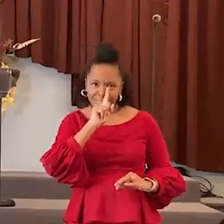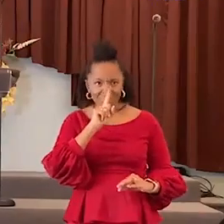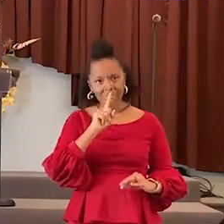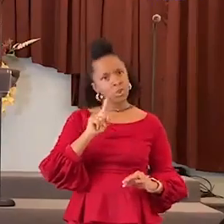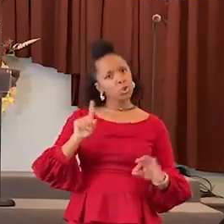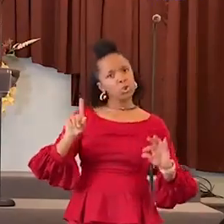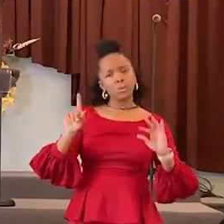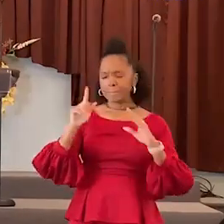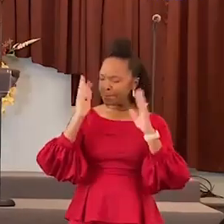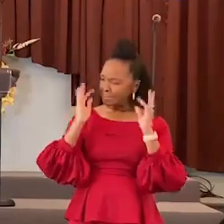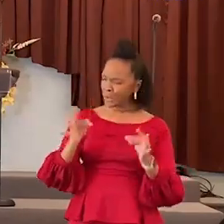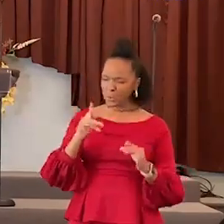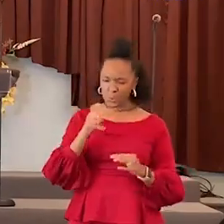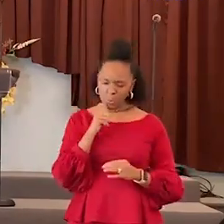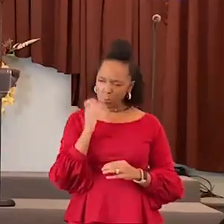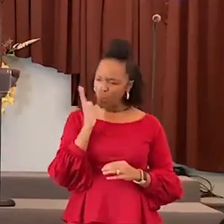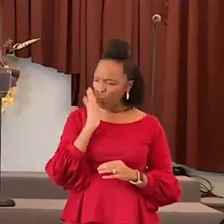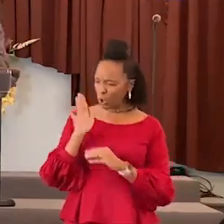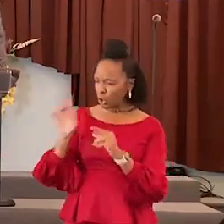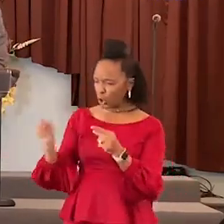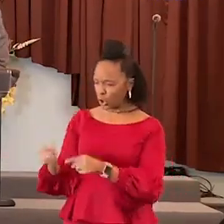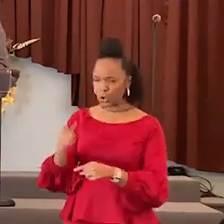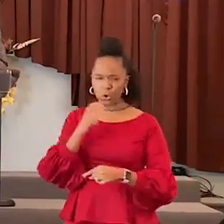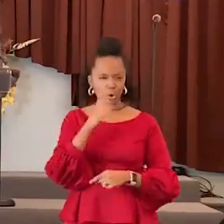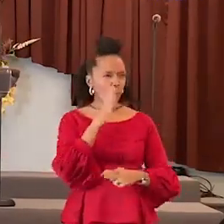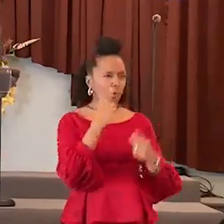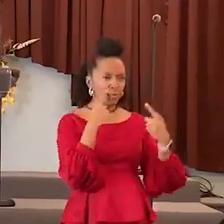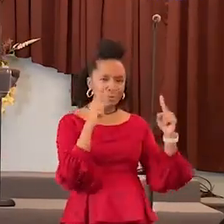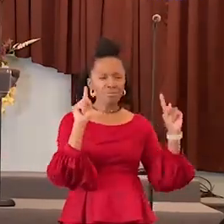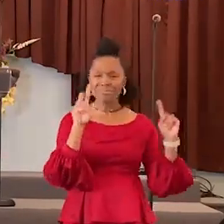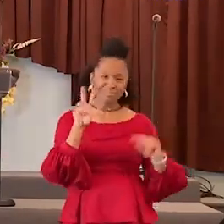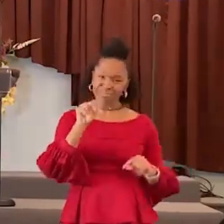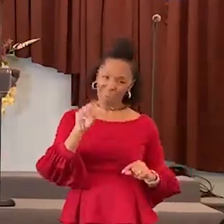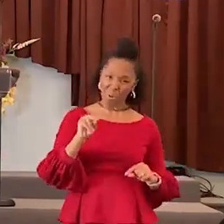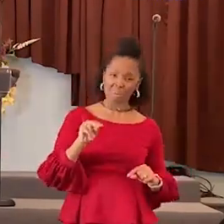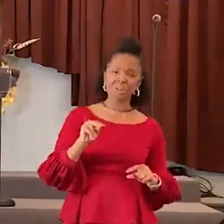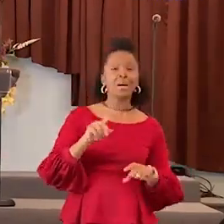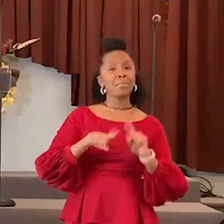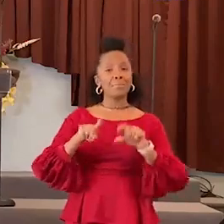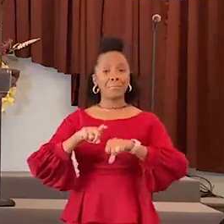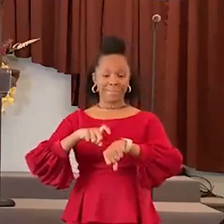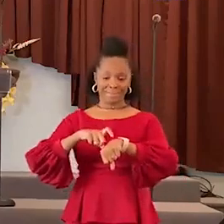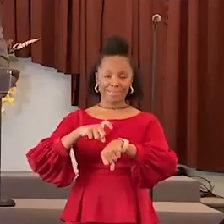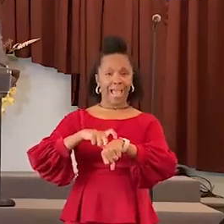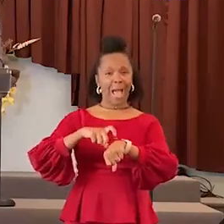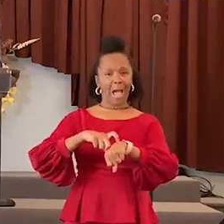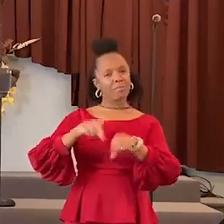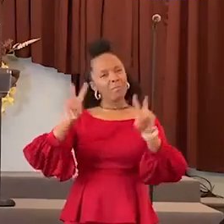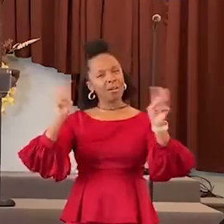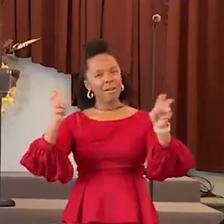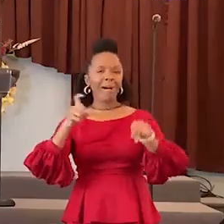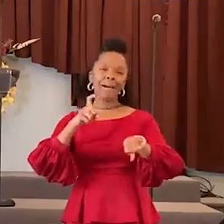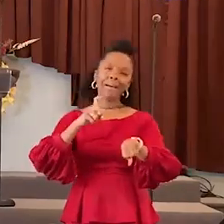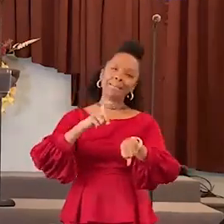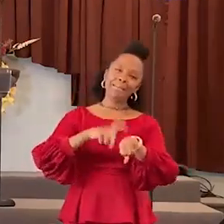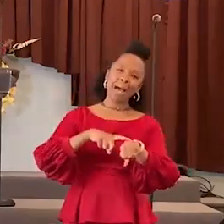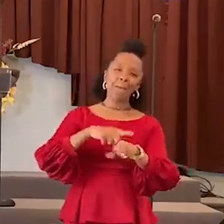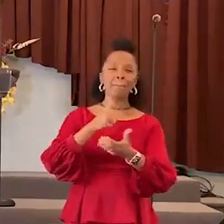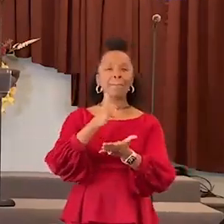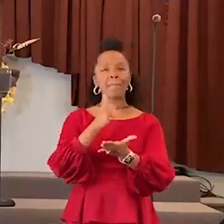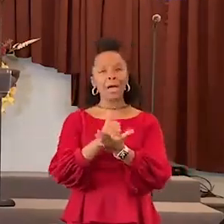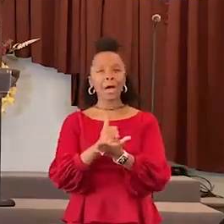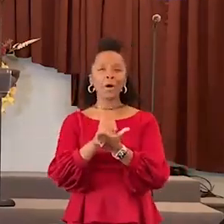is something about life. It gives us time. Time does not heal our wounds, but life gives us time